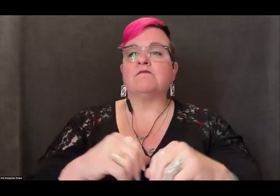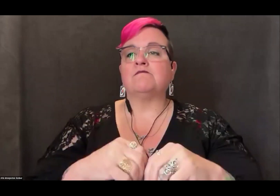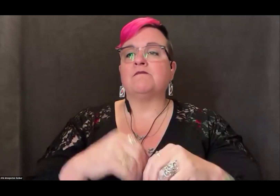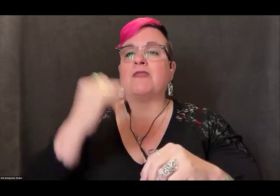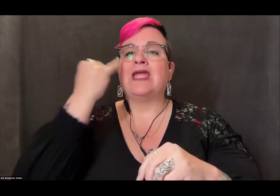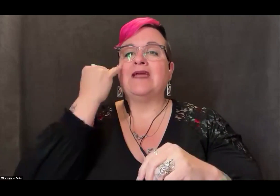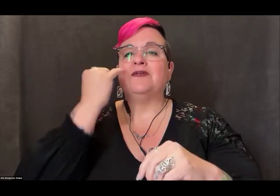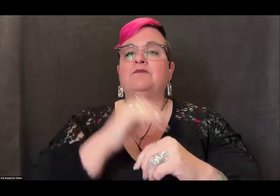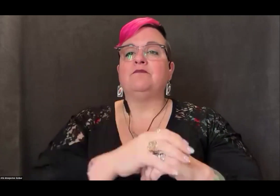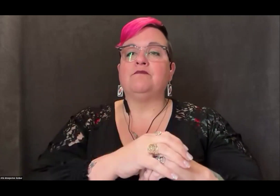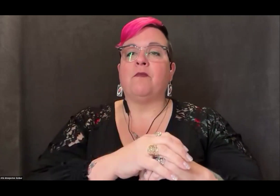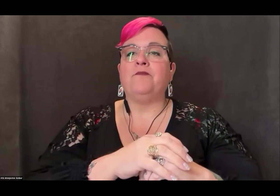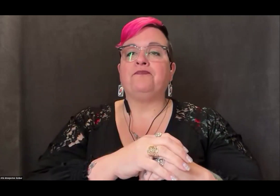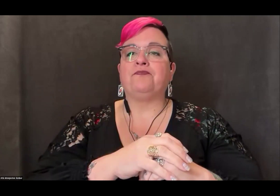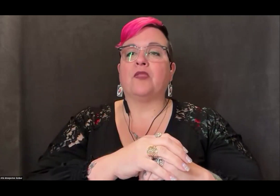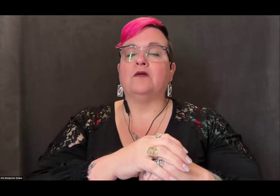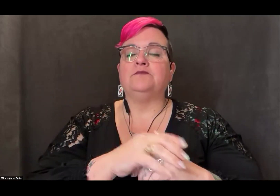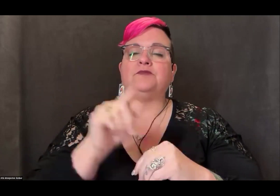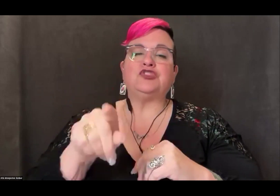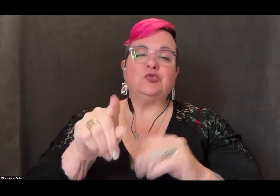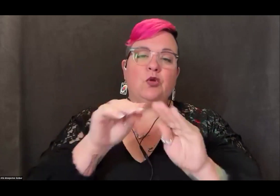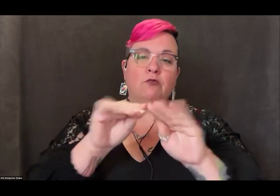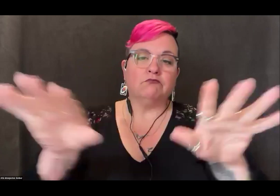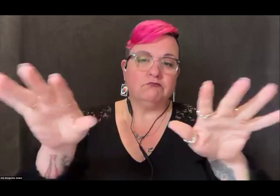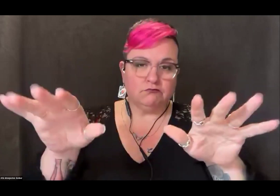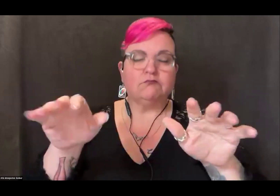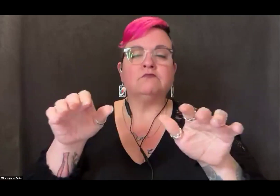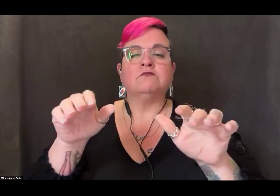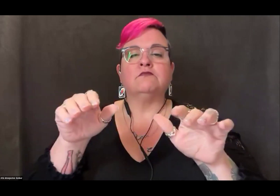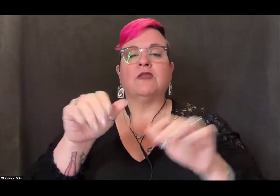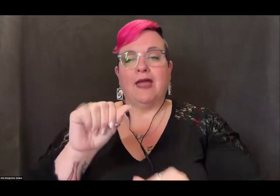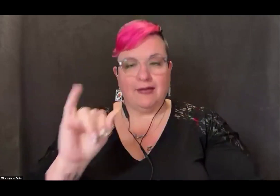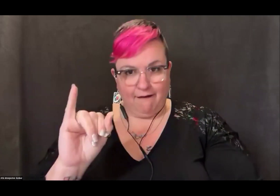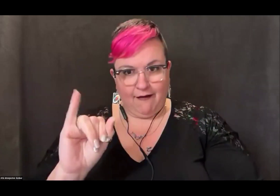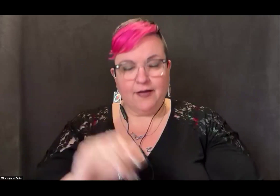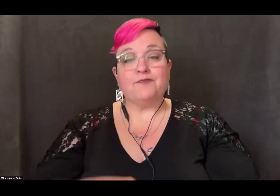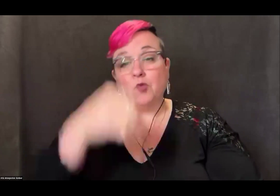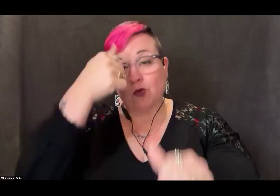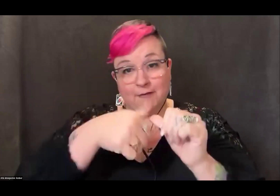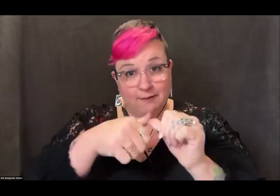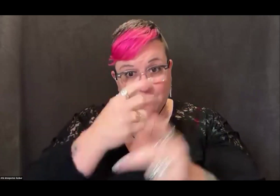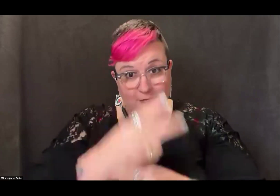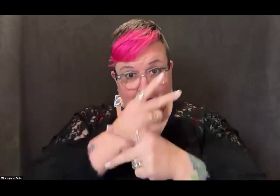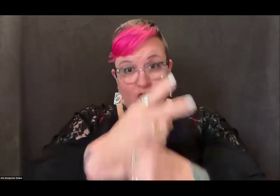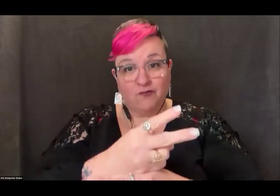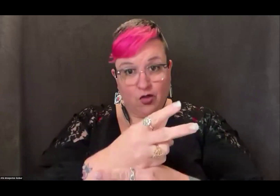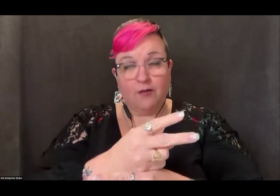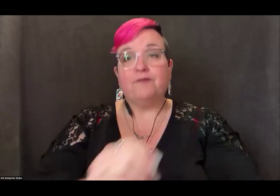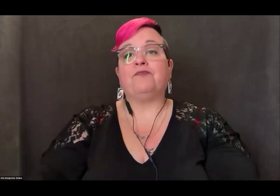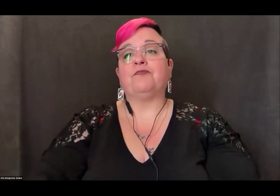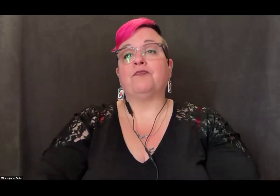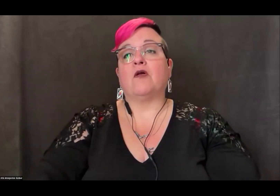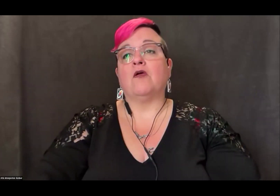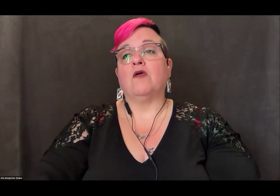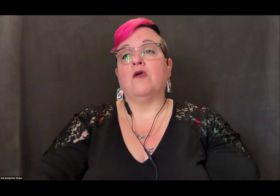if you are putting out AI, and be very careful if you're